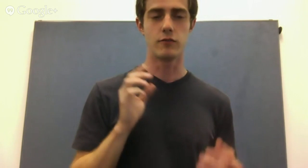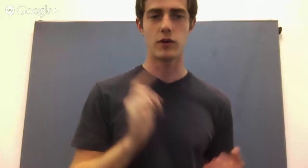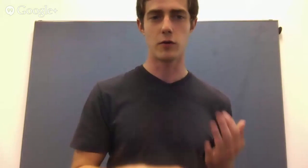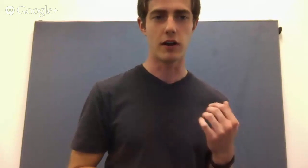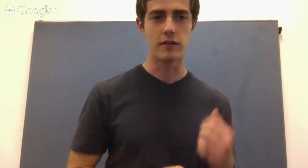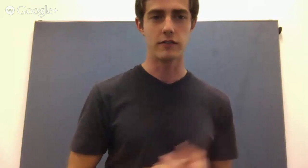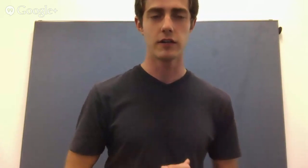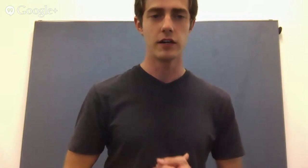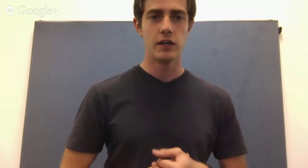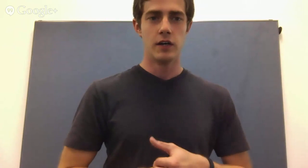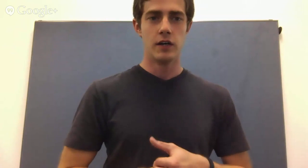Your Brains.